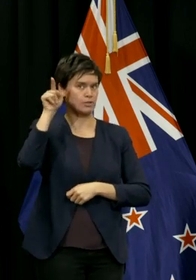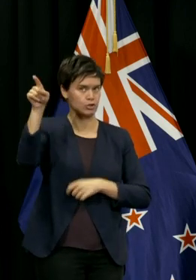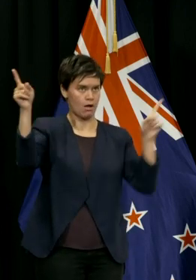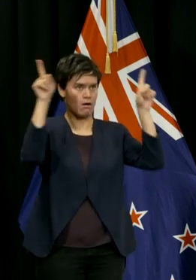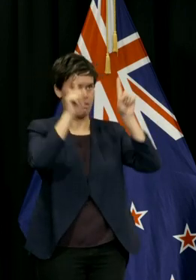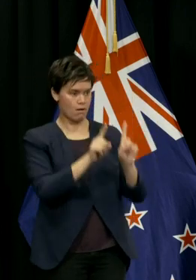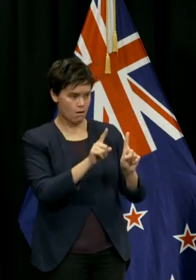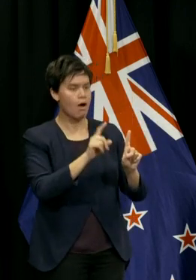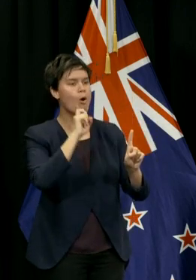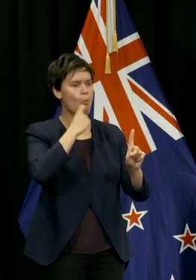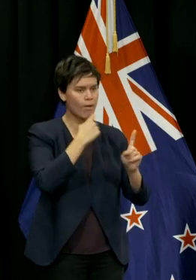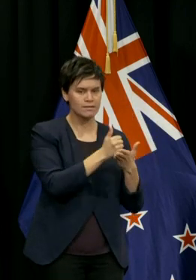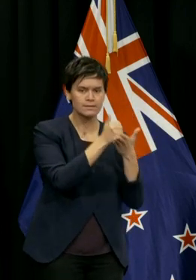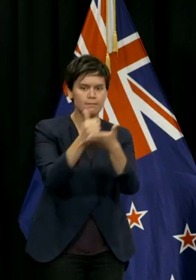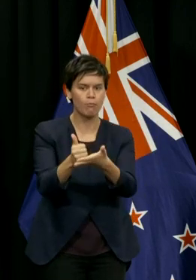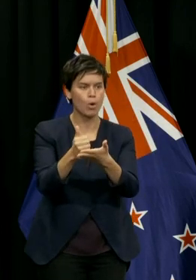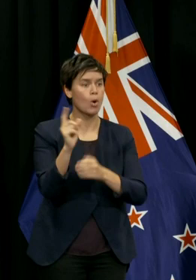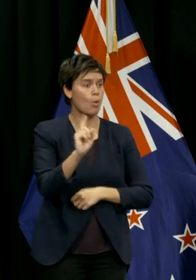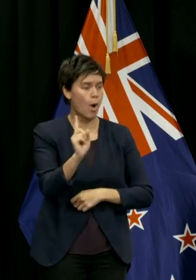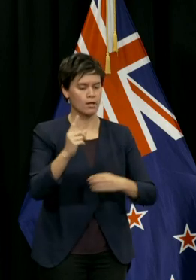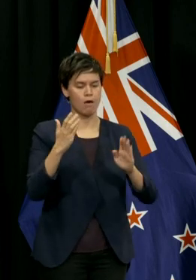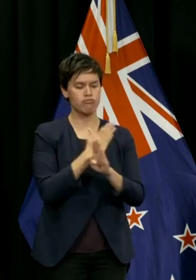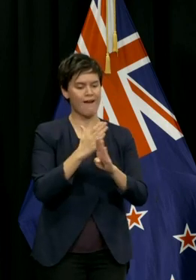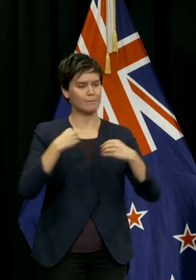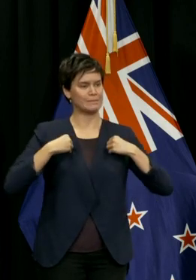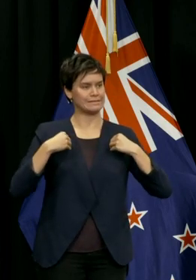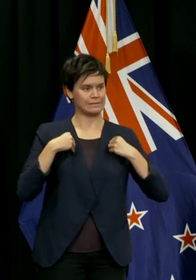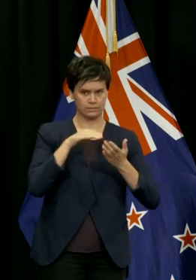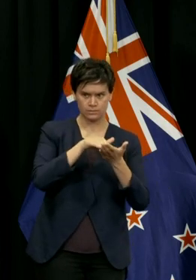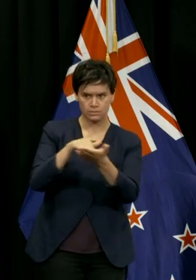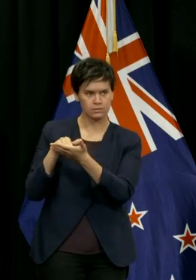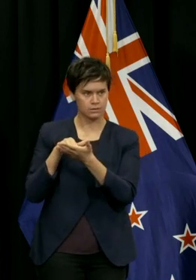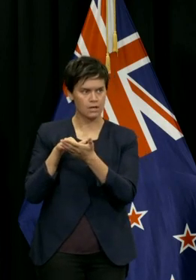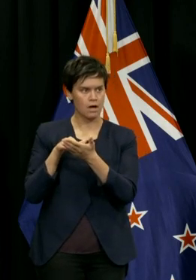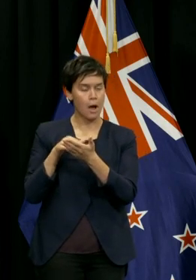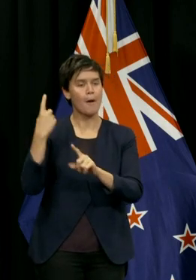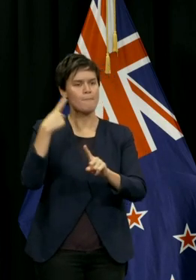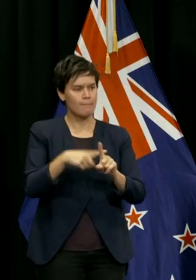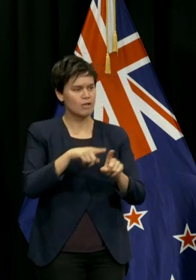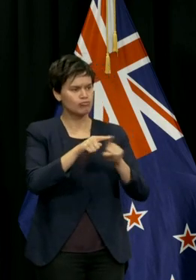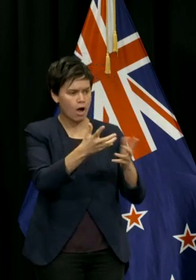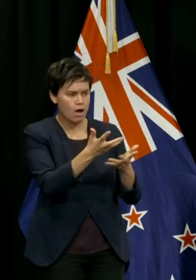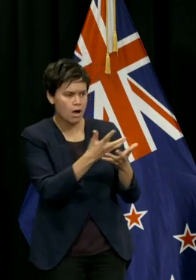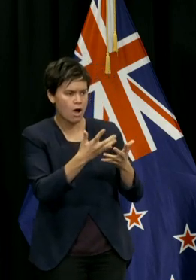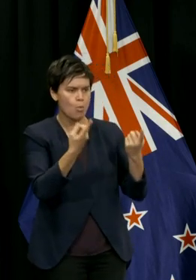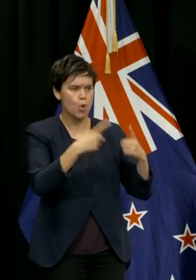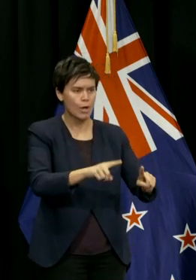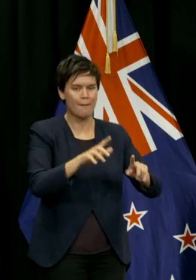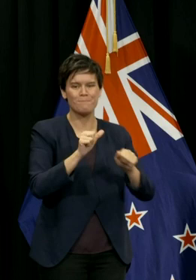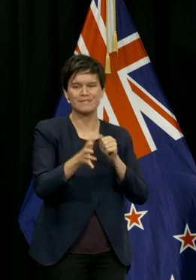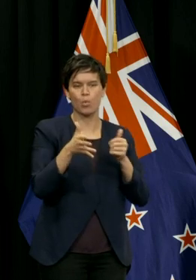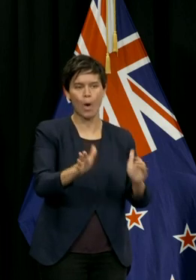to support them, to bring forward innovative ideas to help fight the virus, and to help support New Zealanders